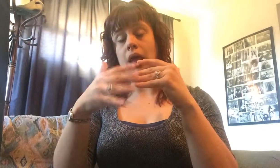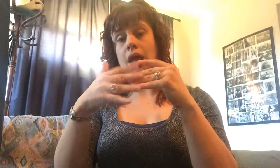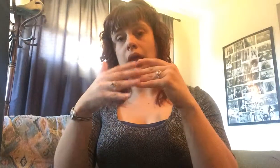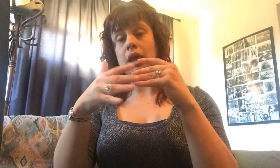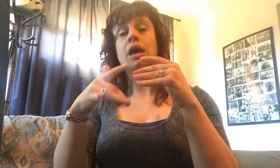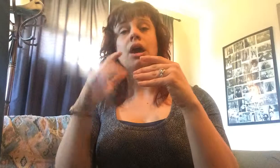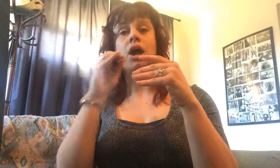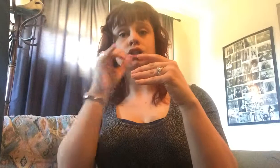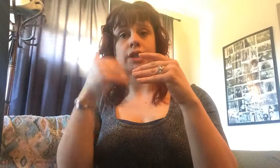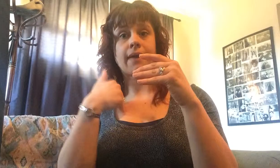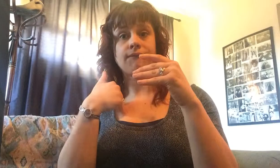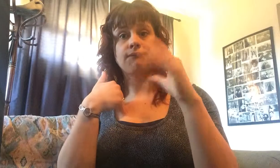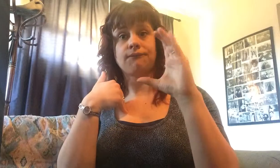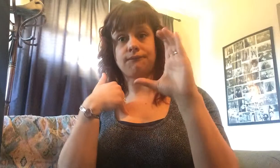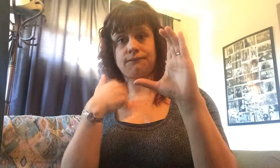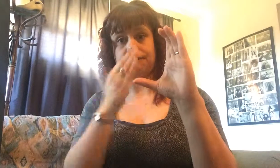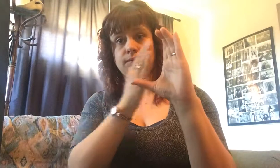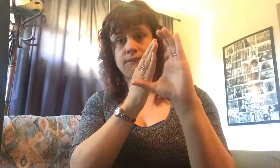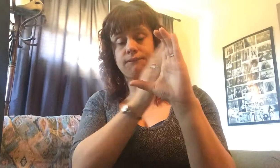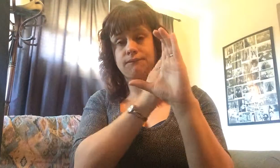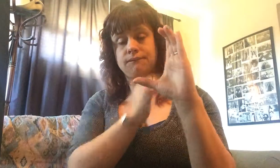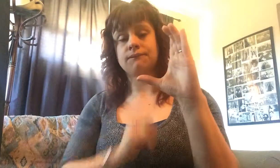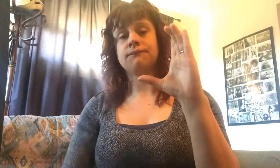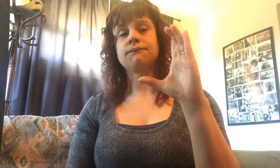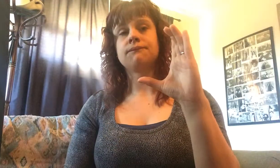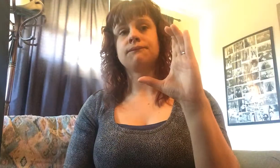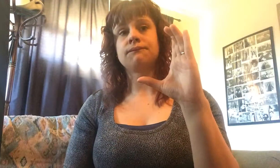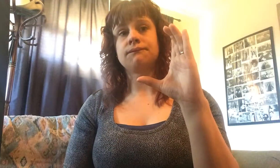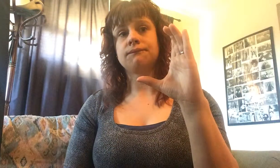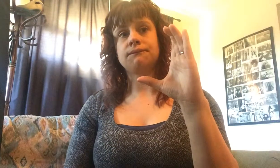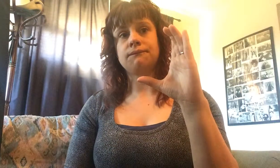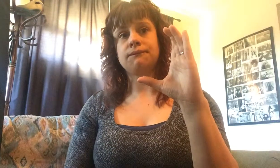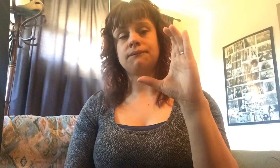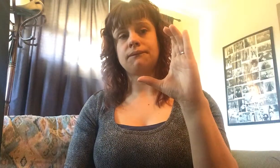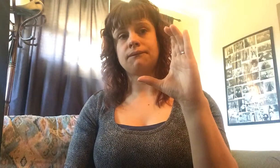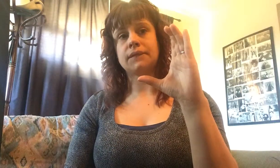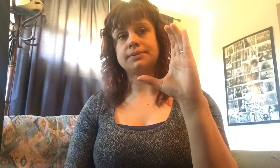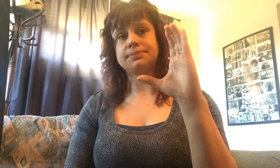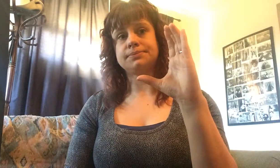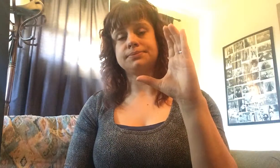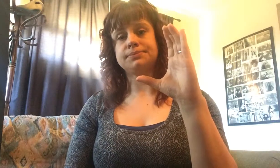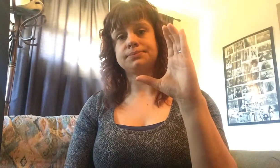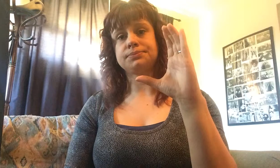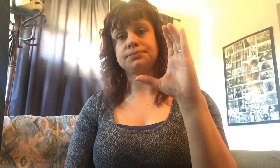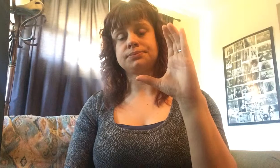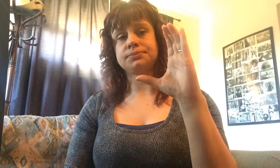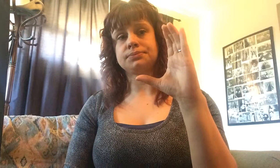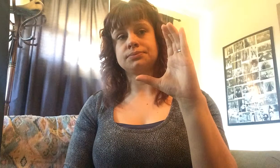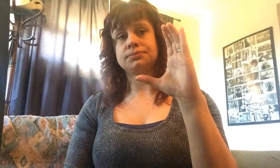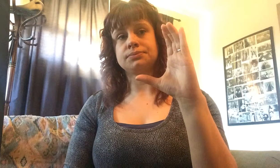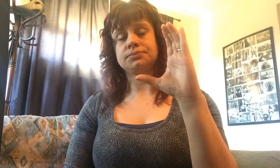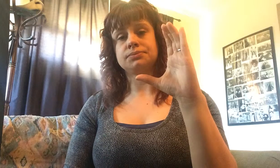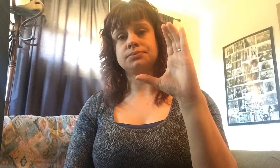that is the blood which is going to be rich in oxygen. Oxygen. the right hand side of the heart is going to carry